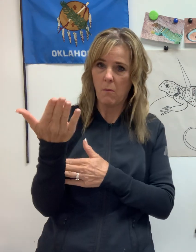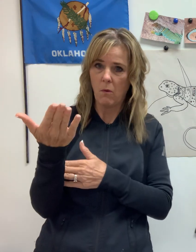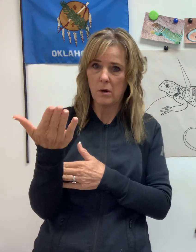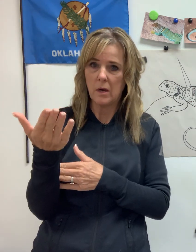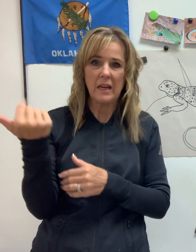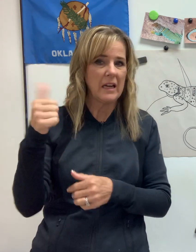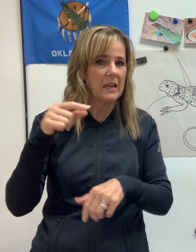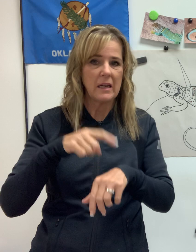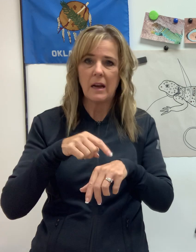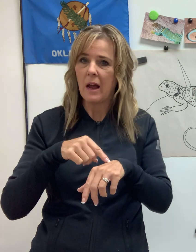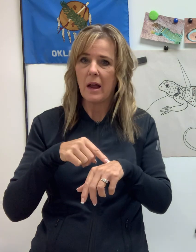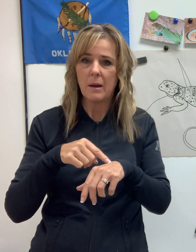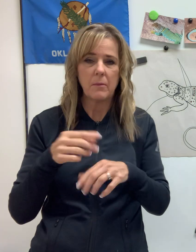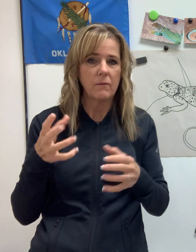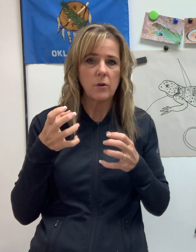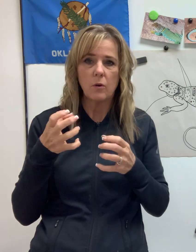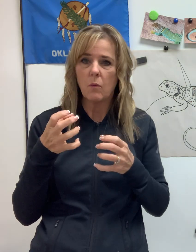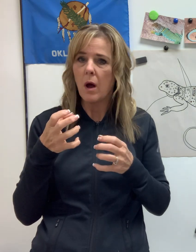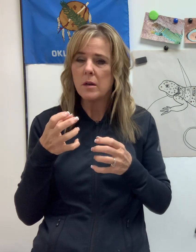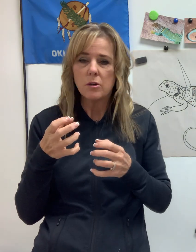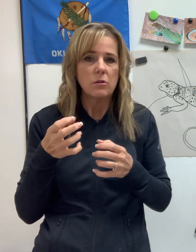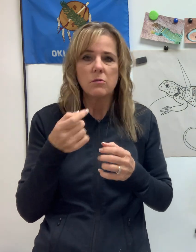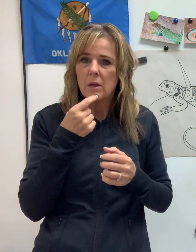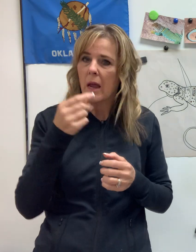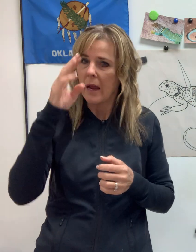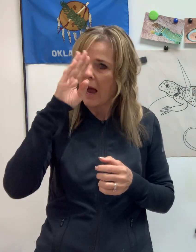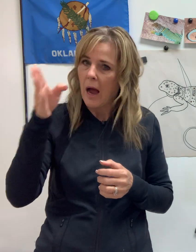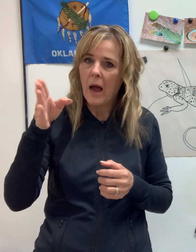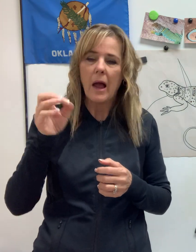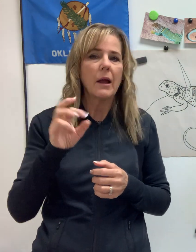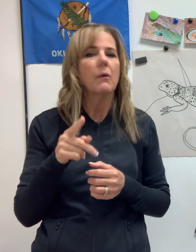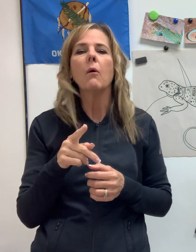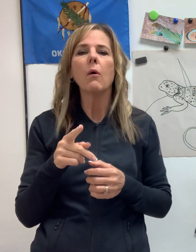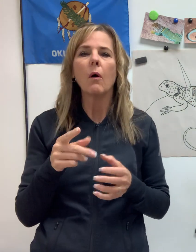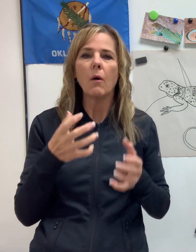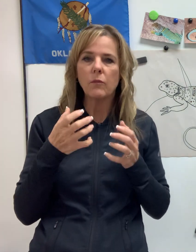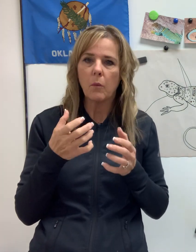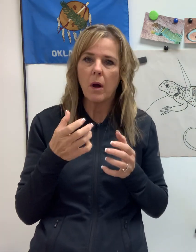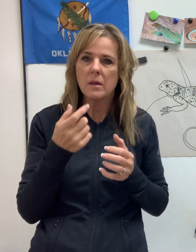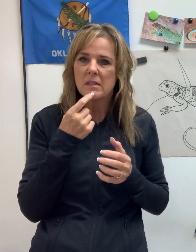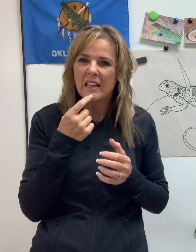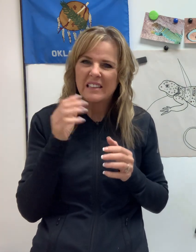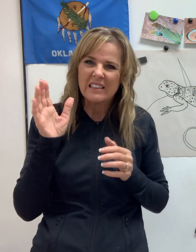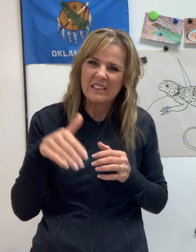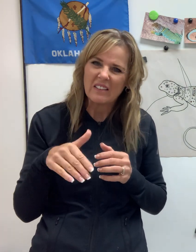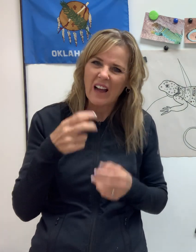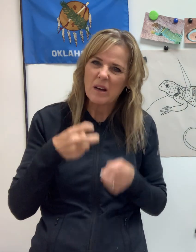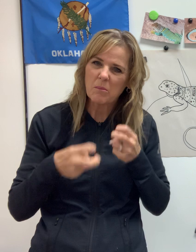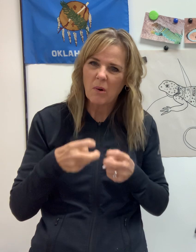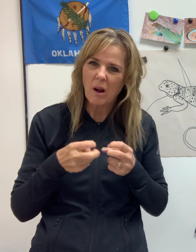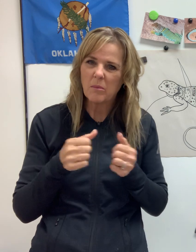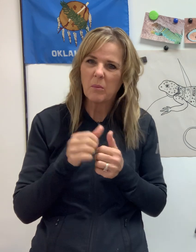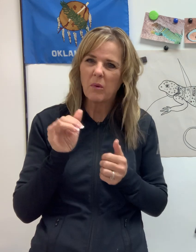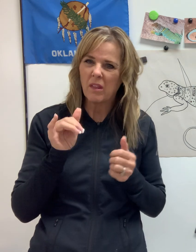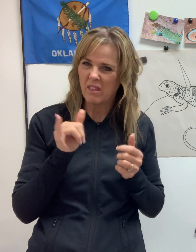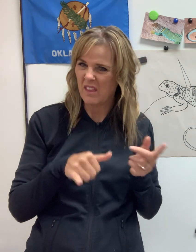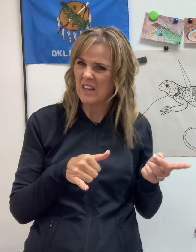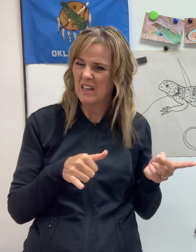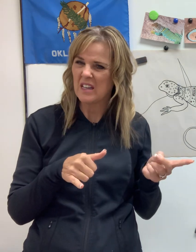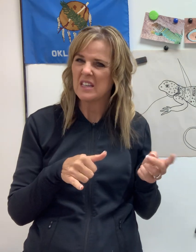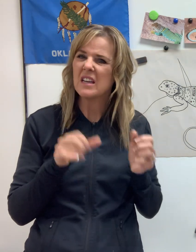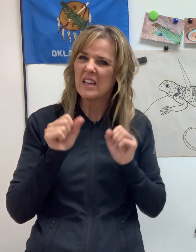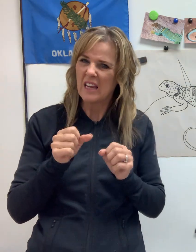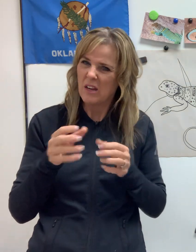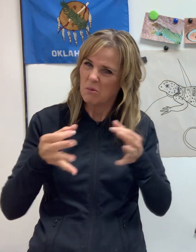so anytime in there, if you want to just hop on and say hello, or if you want to hop on and say, I had a problem with this, can you walk